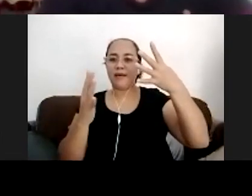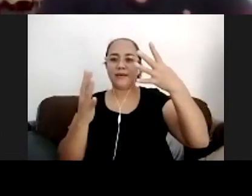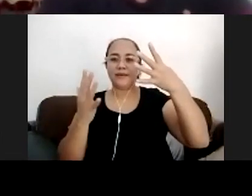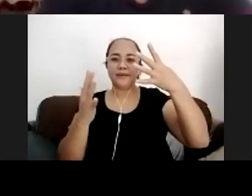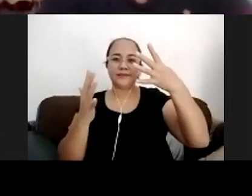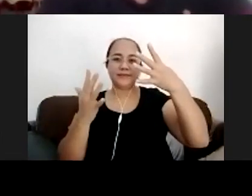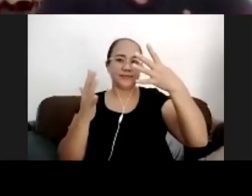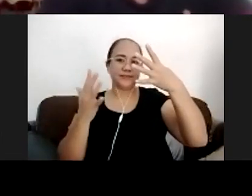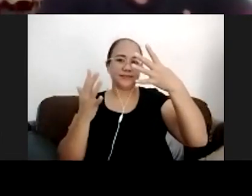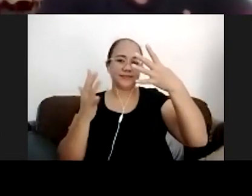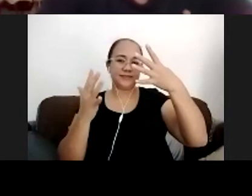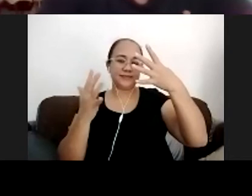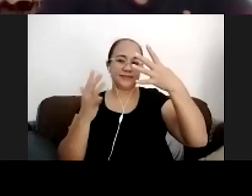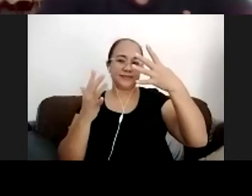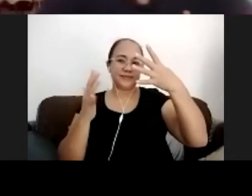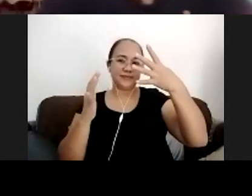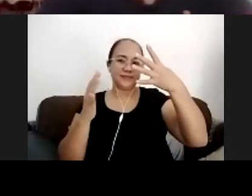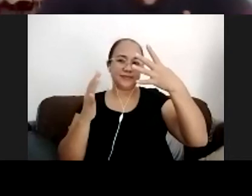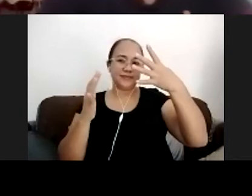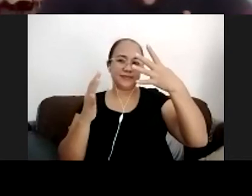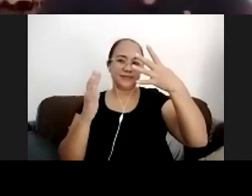I see A's and D's.